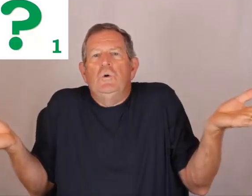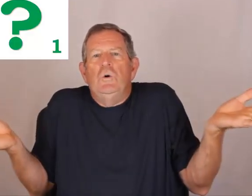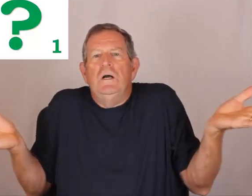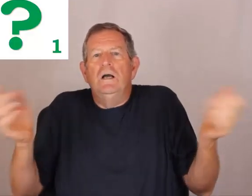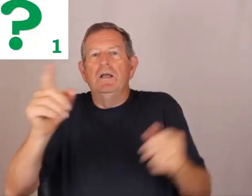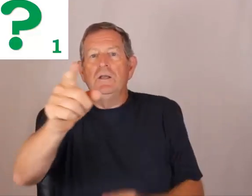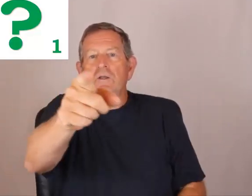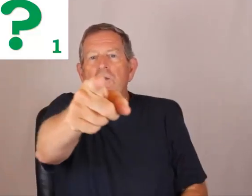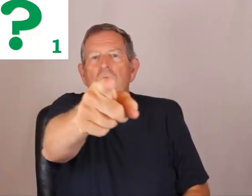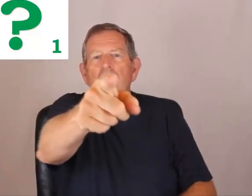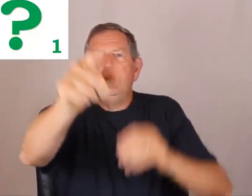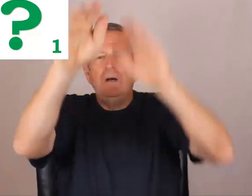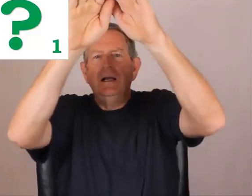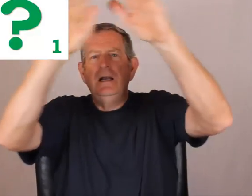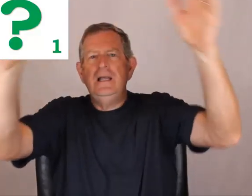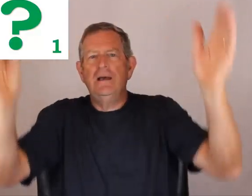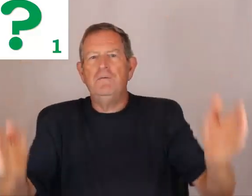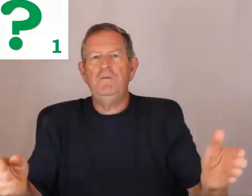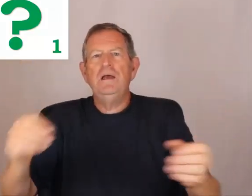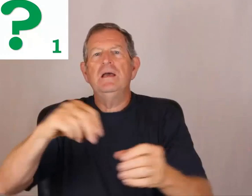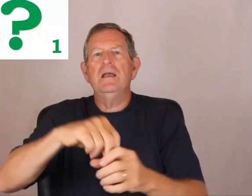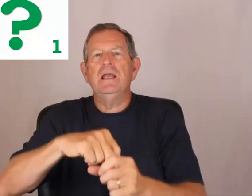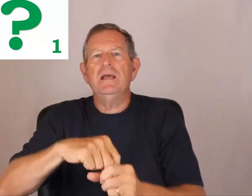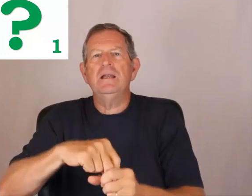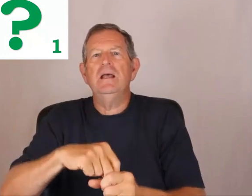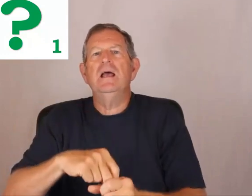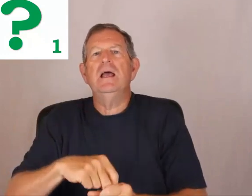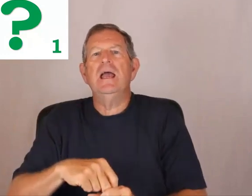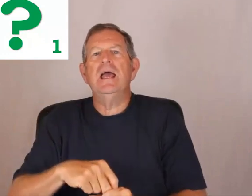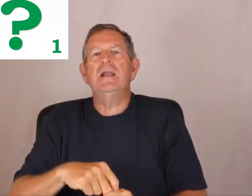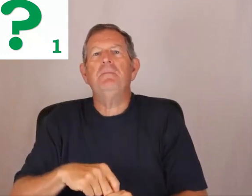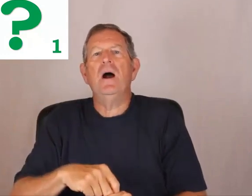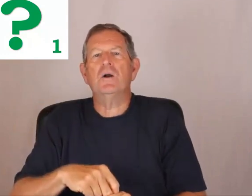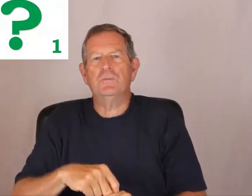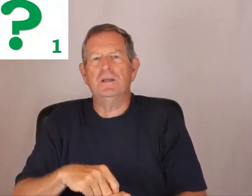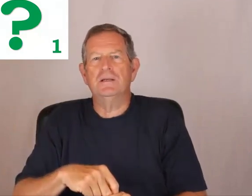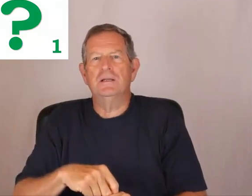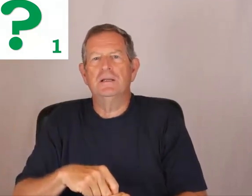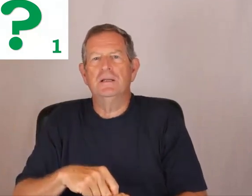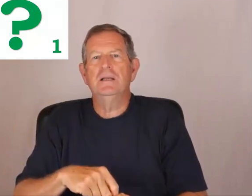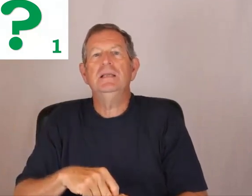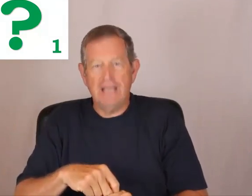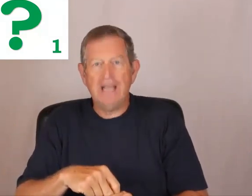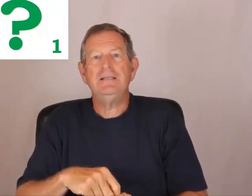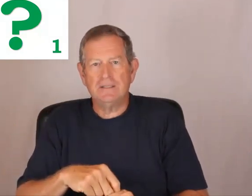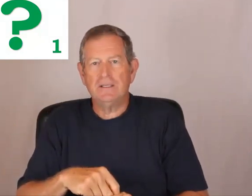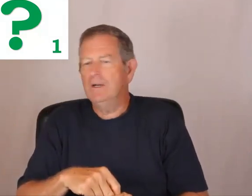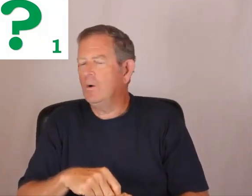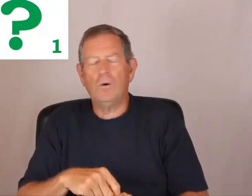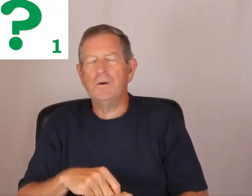Do you live in an apartment? Yes or